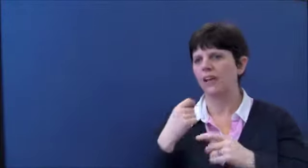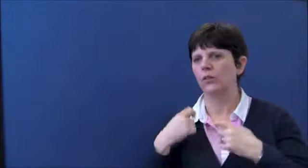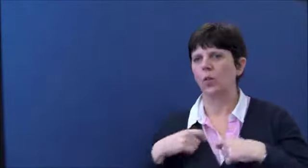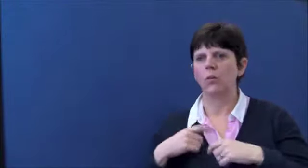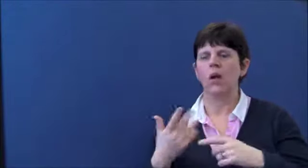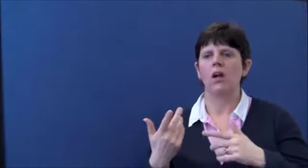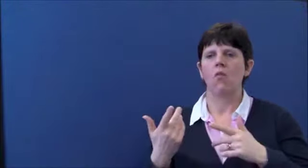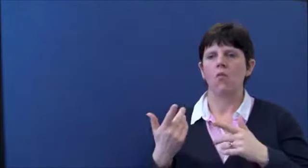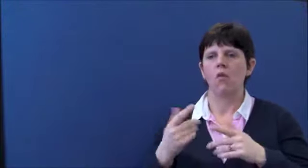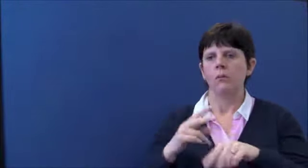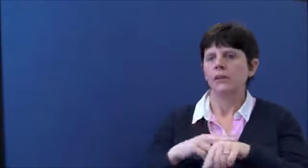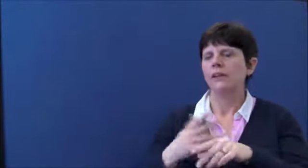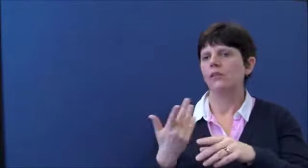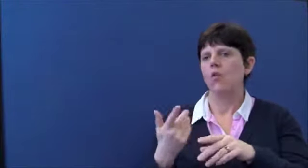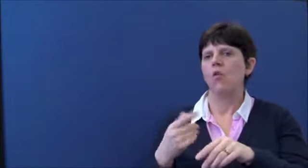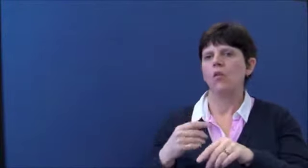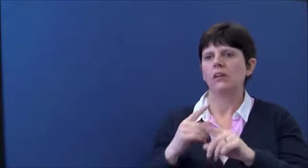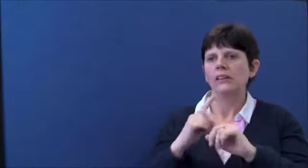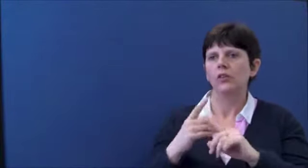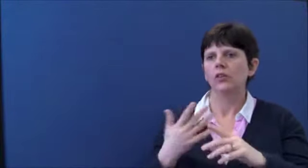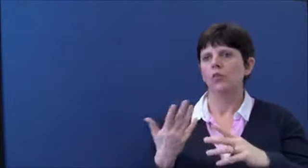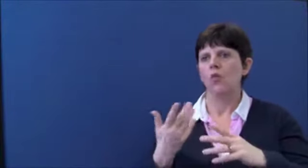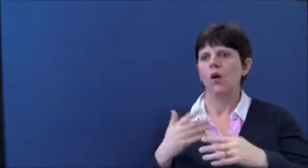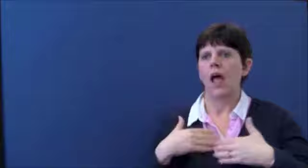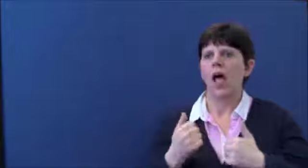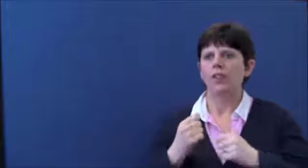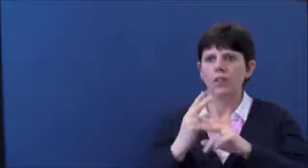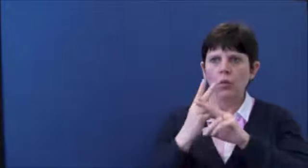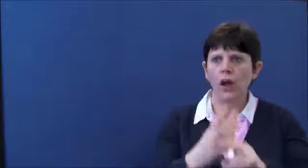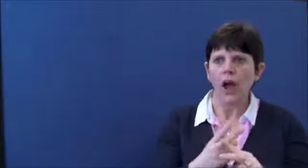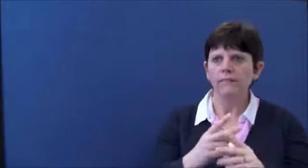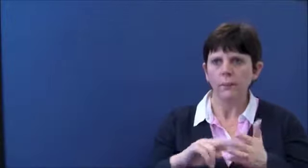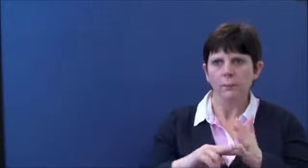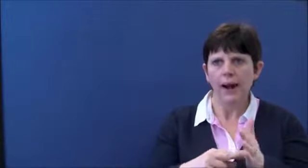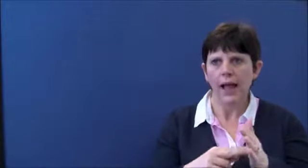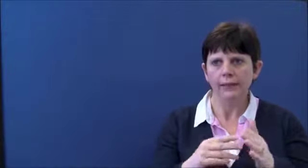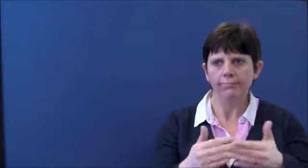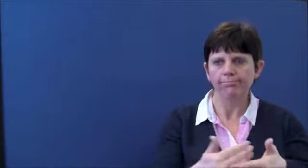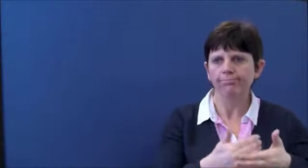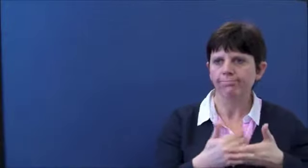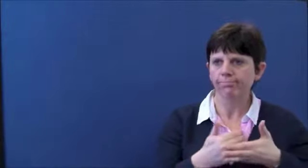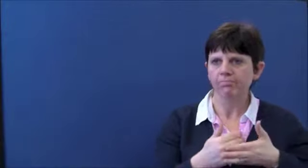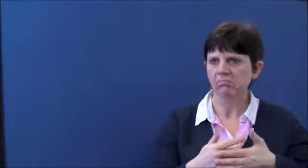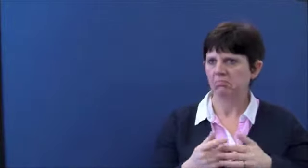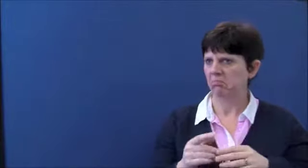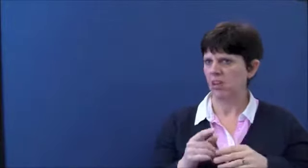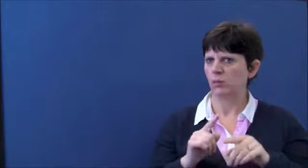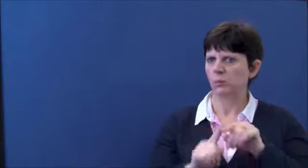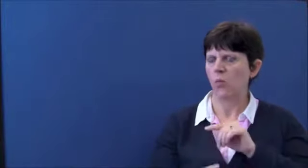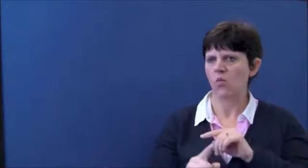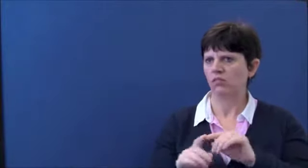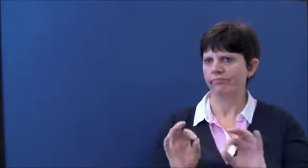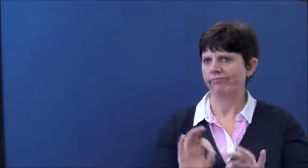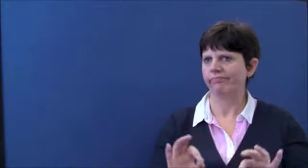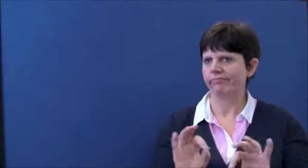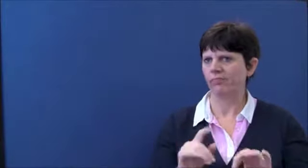harm. If only a few of the deaf and disabled children and young people have plans, that means a lot of them are not being protected,